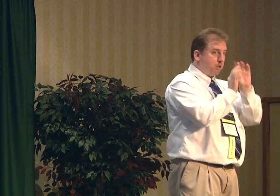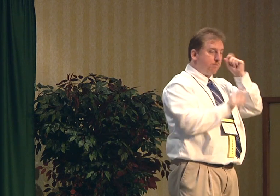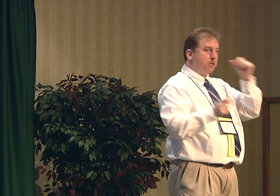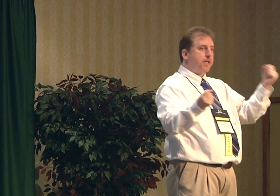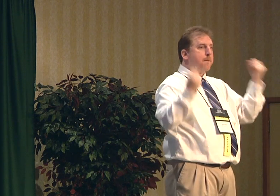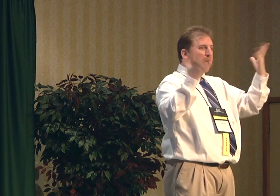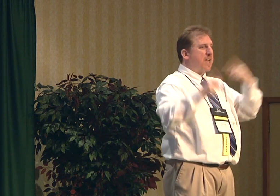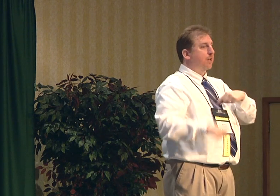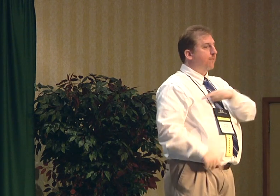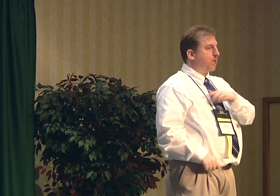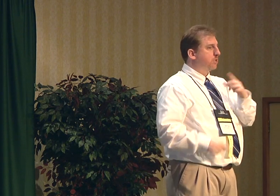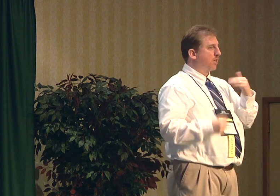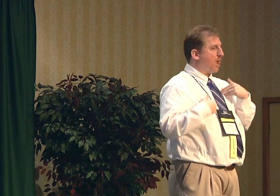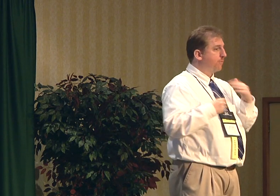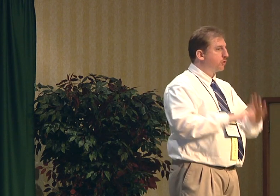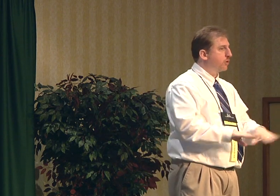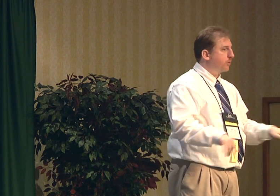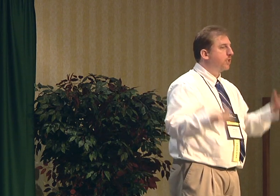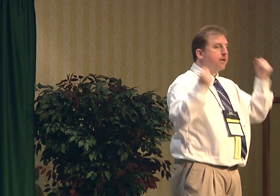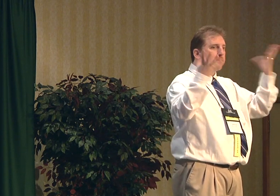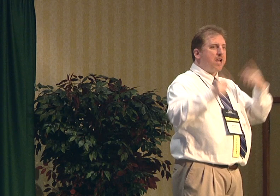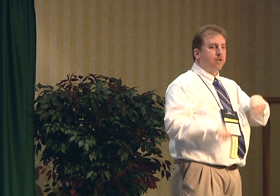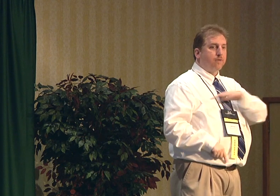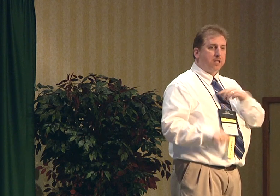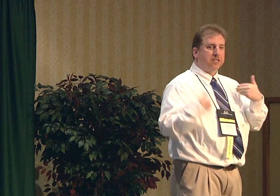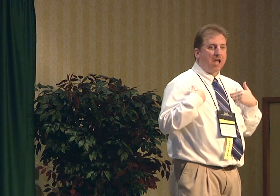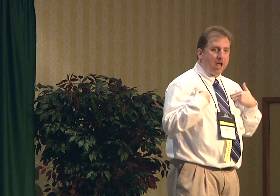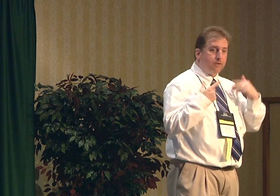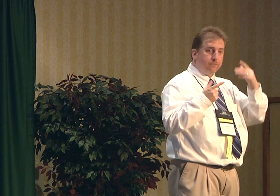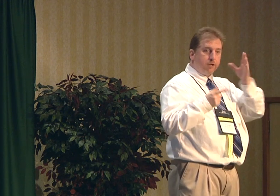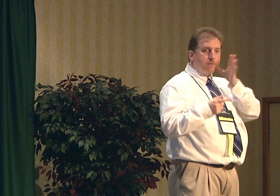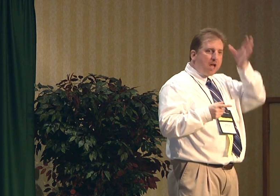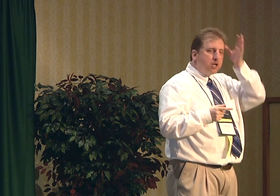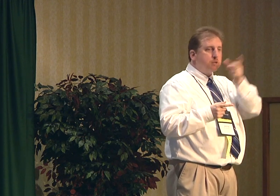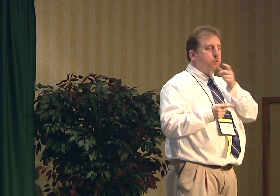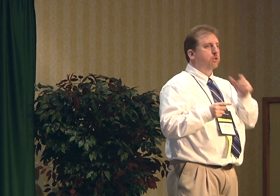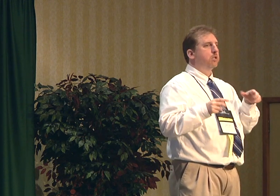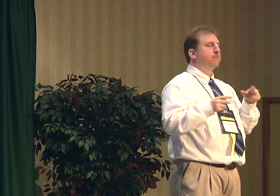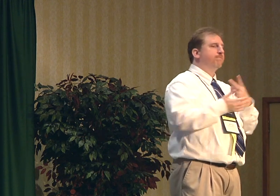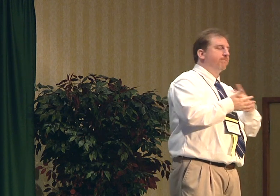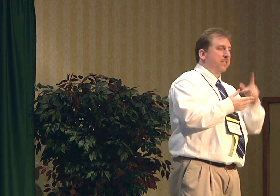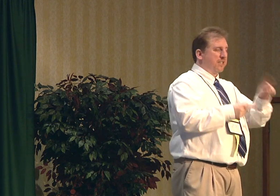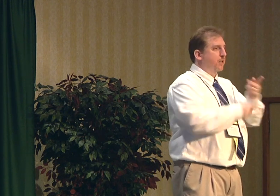Now this is critical. Many of us have children. Many of us have parents